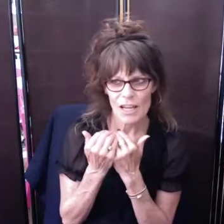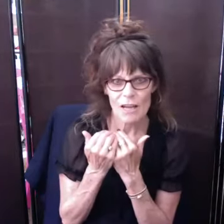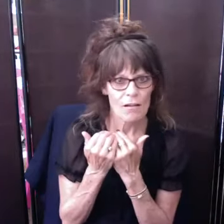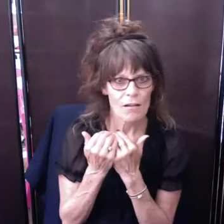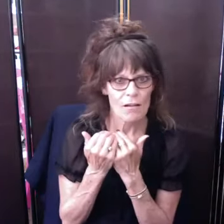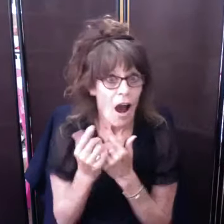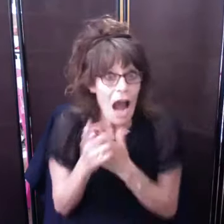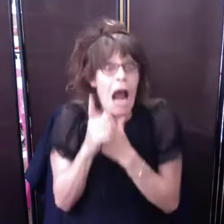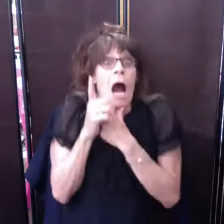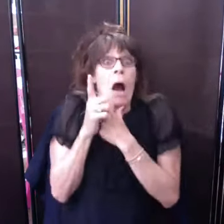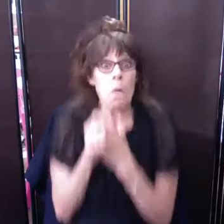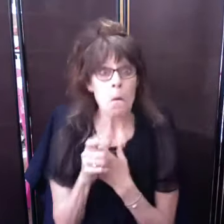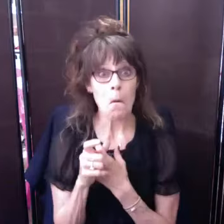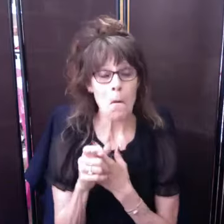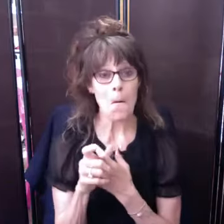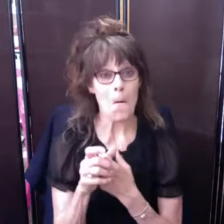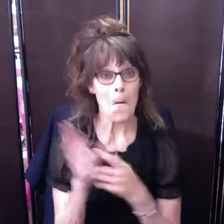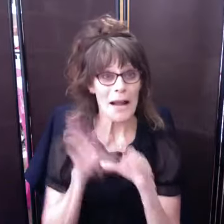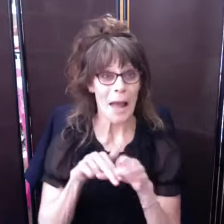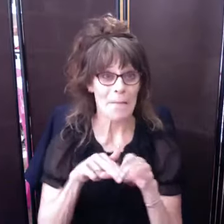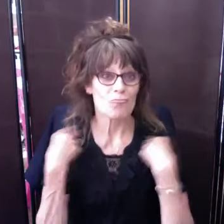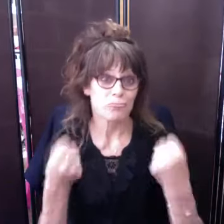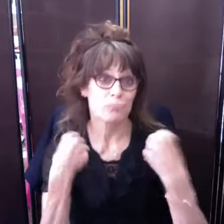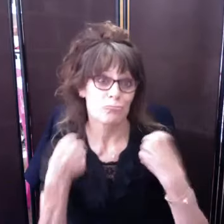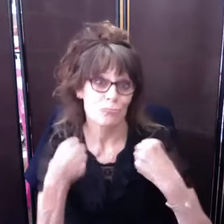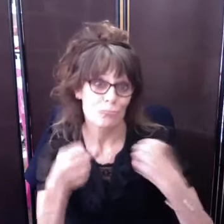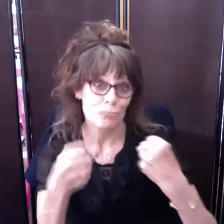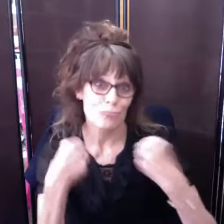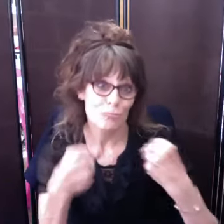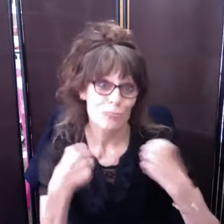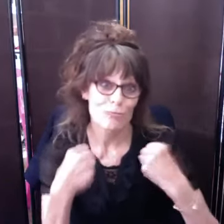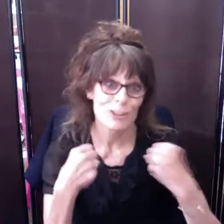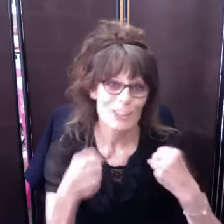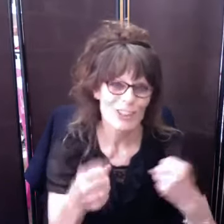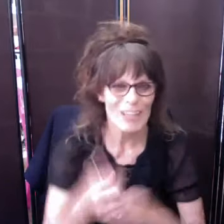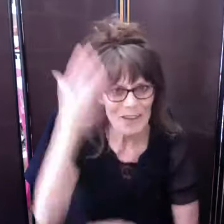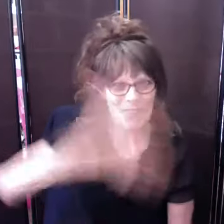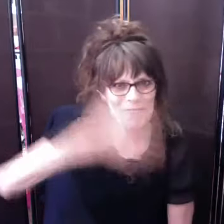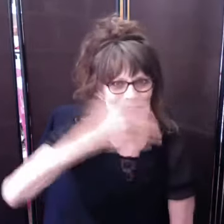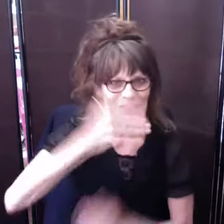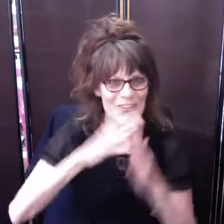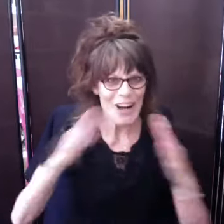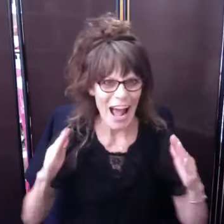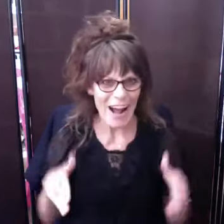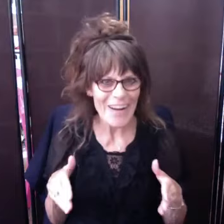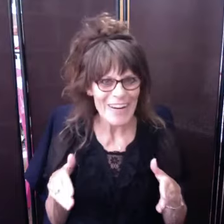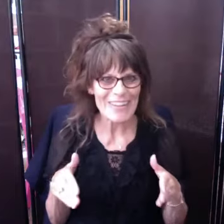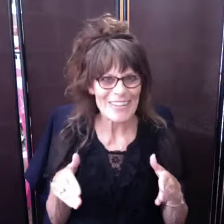lights in the city of Dallas, Texas, so I could get down there to her house in the window of time she'd allocated to me. And I sat in